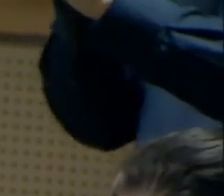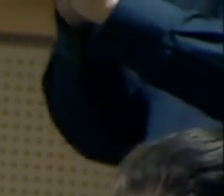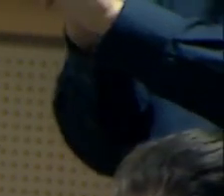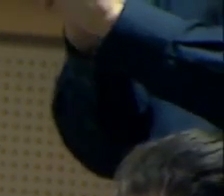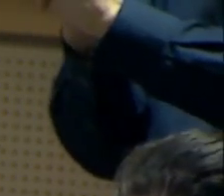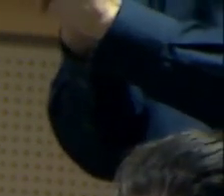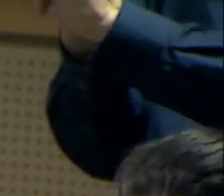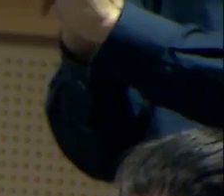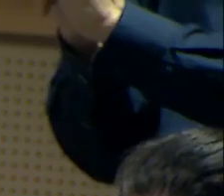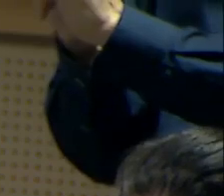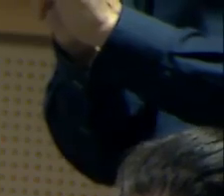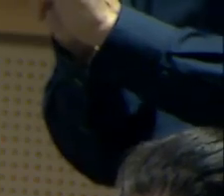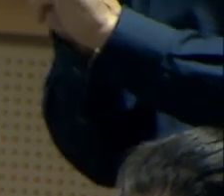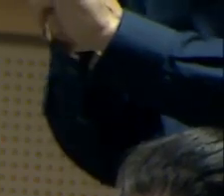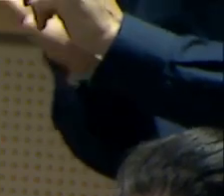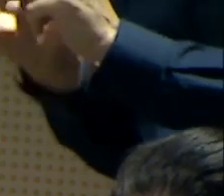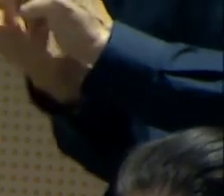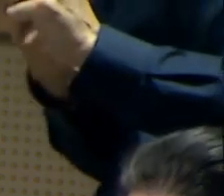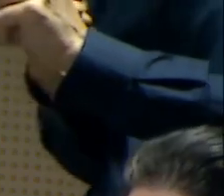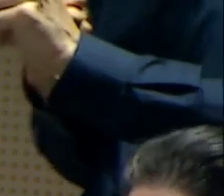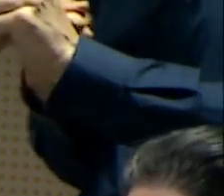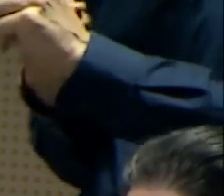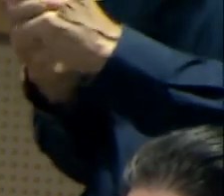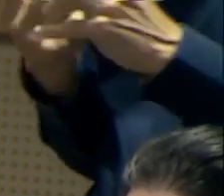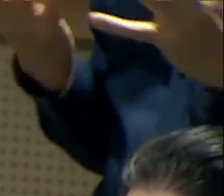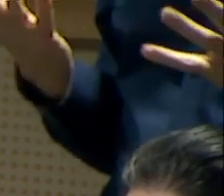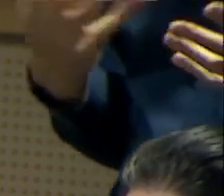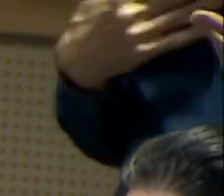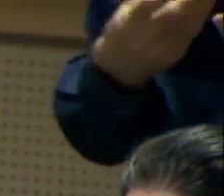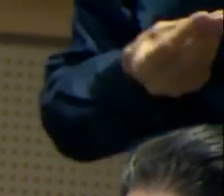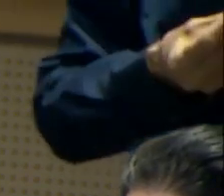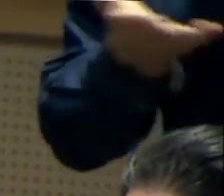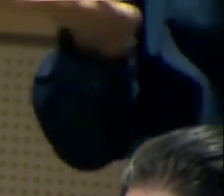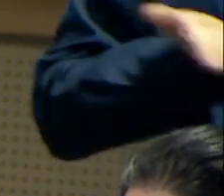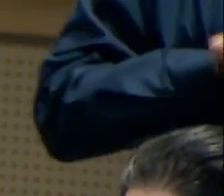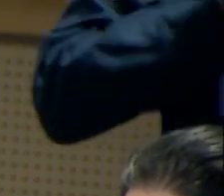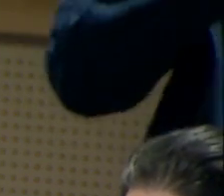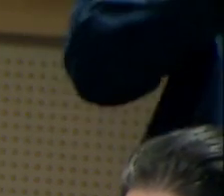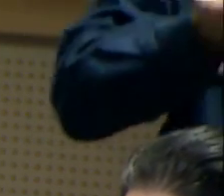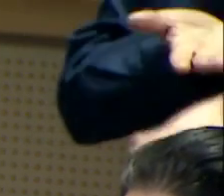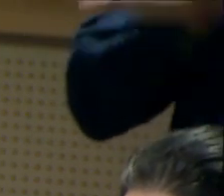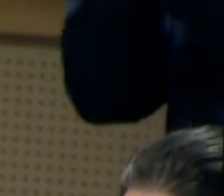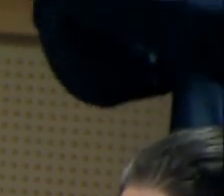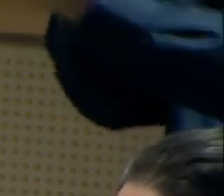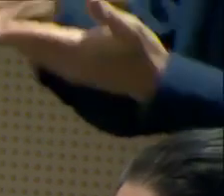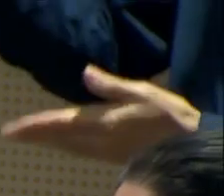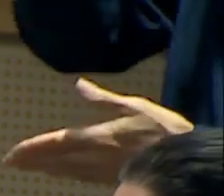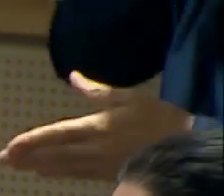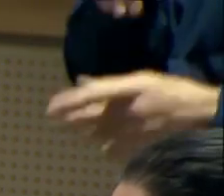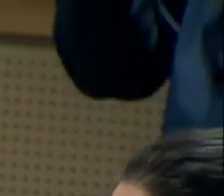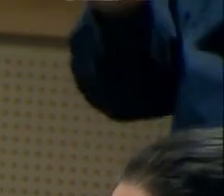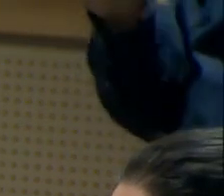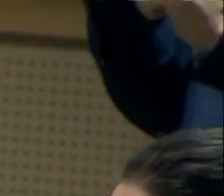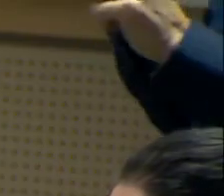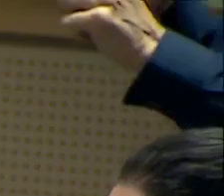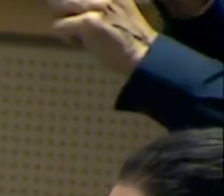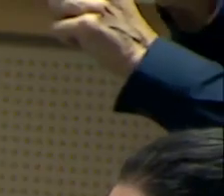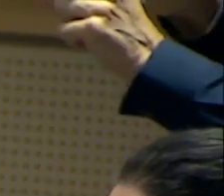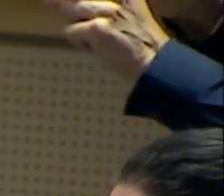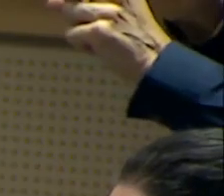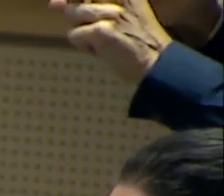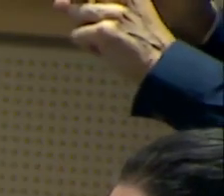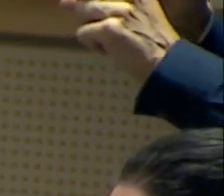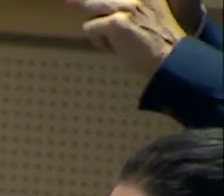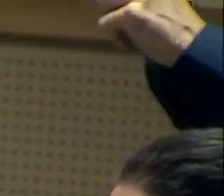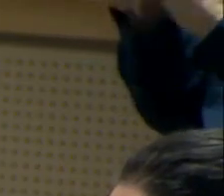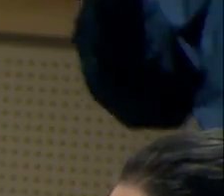presents the opportunity to shape the policies and invest in and incorporate the infrastructures that are relevant for the lived realities